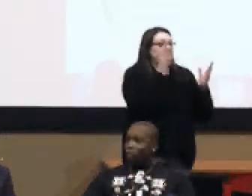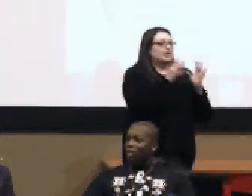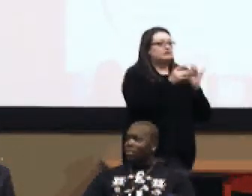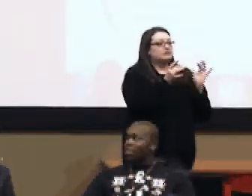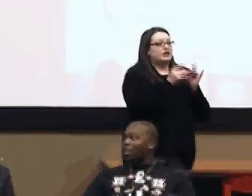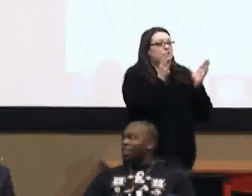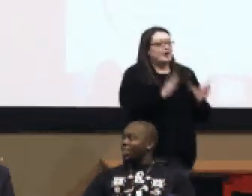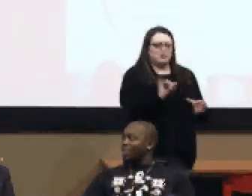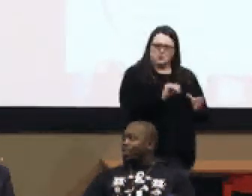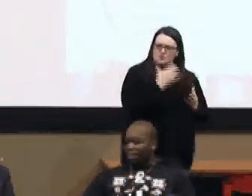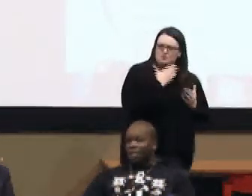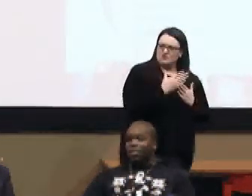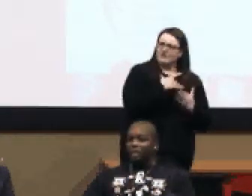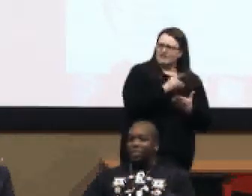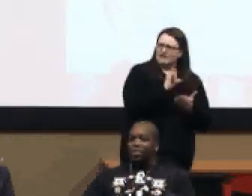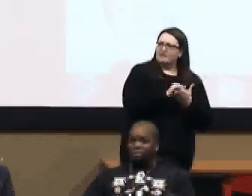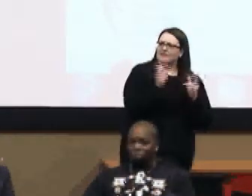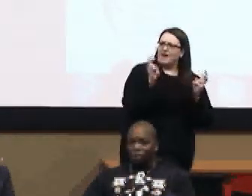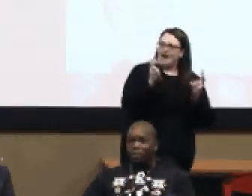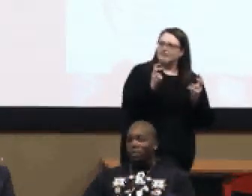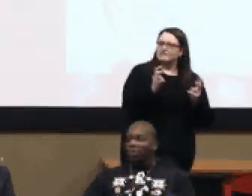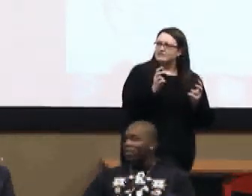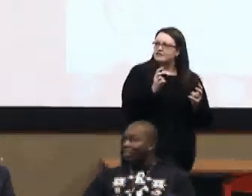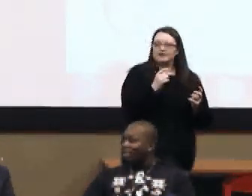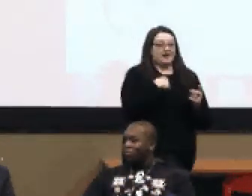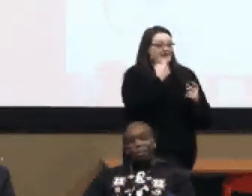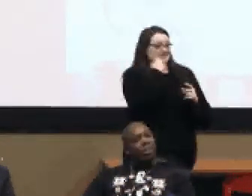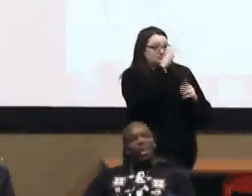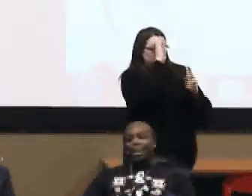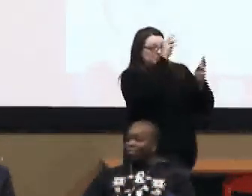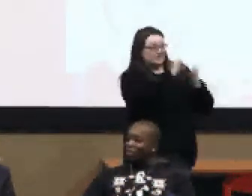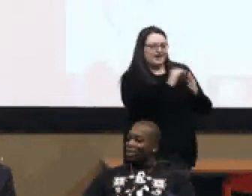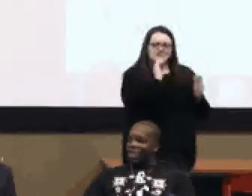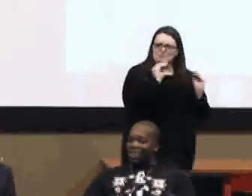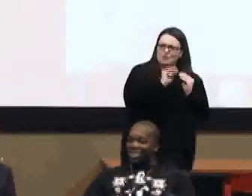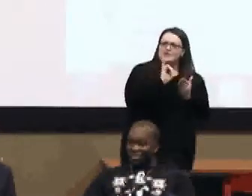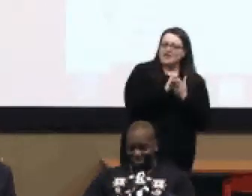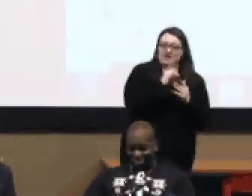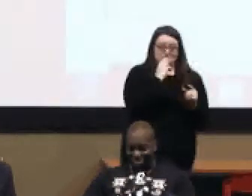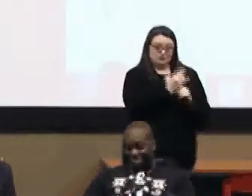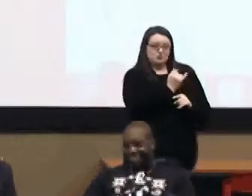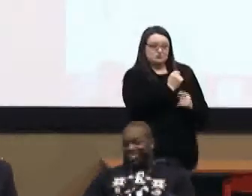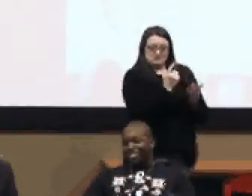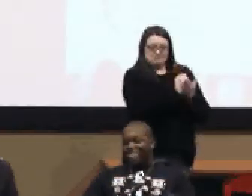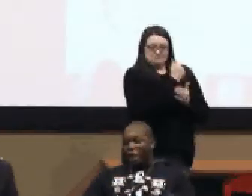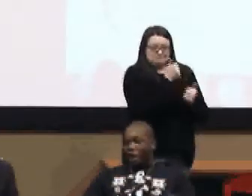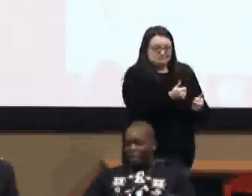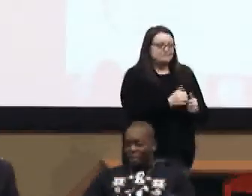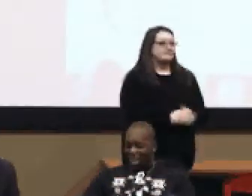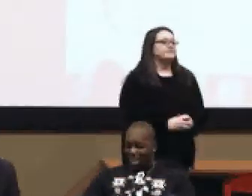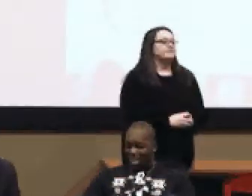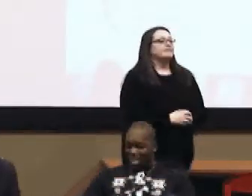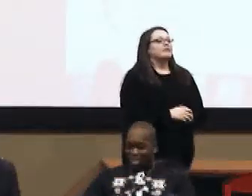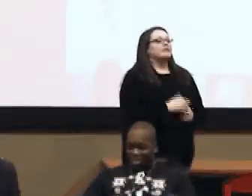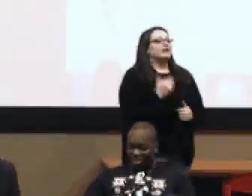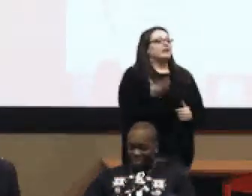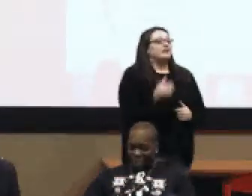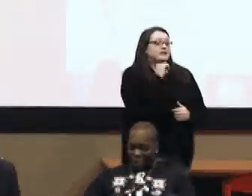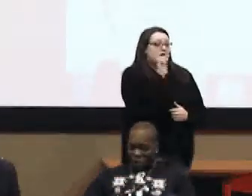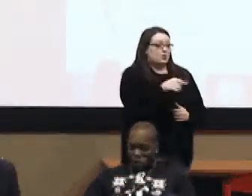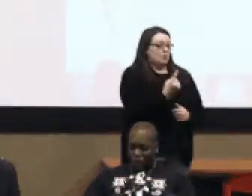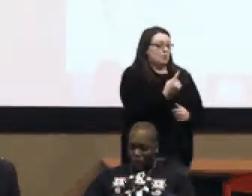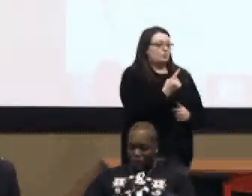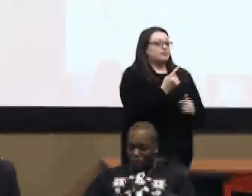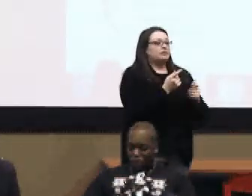narrator. Well, that's good. You like that? You like that? I just came up with that right now. Use it. Take it. He not